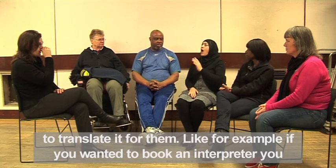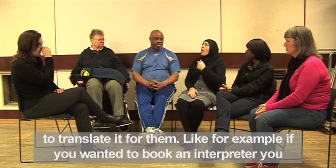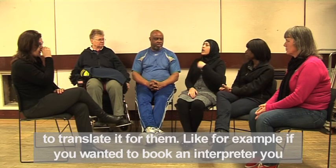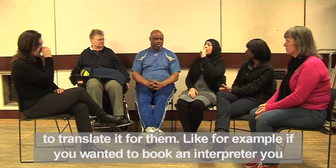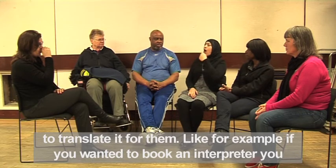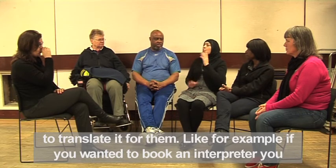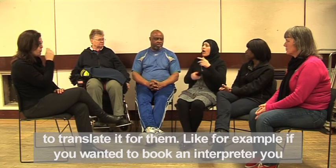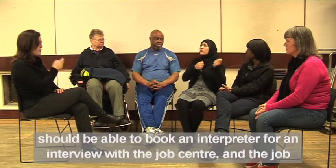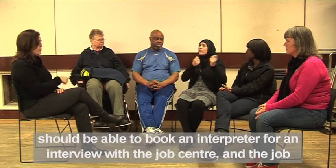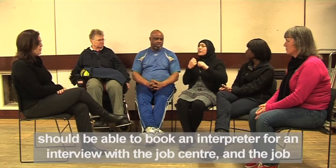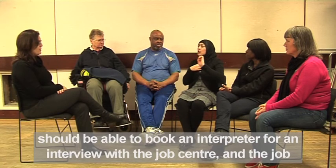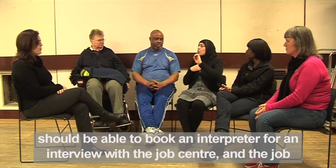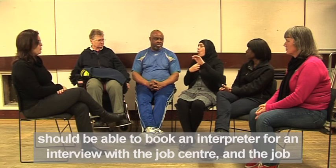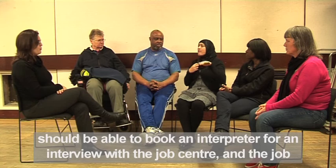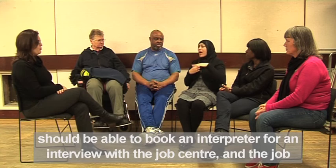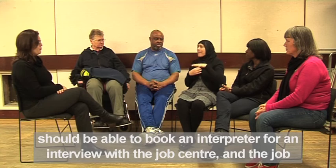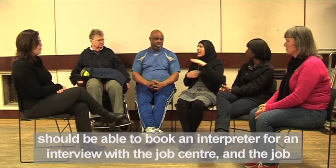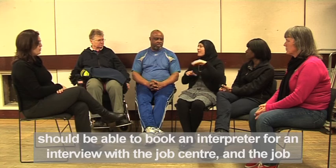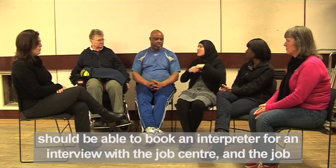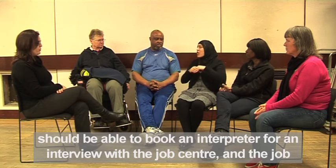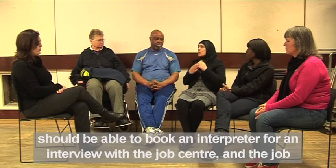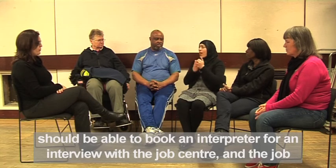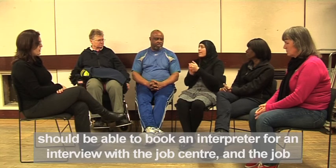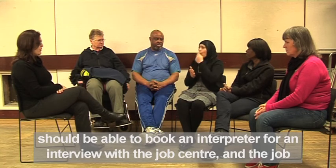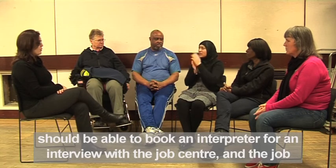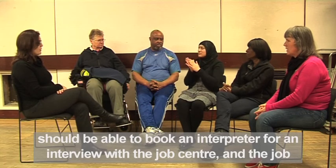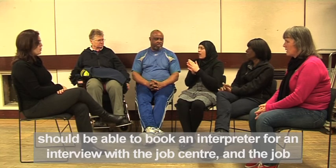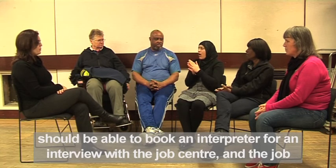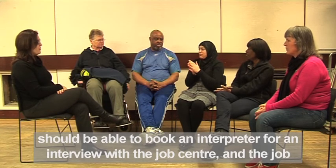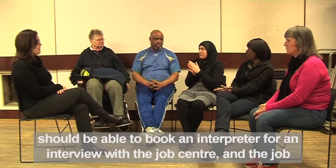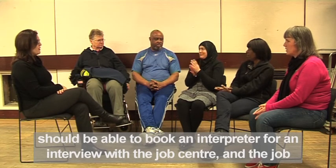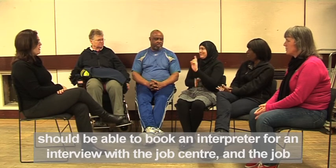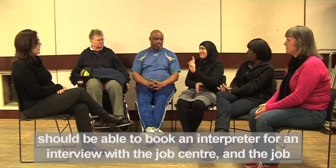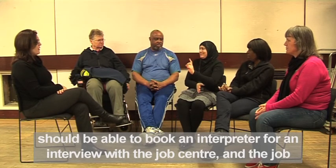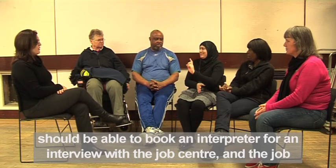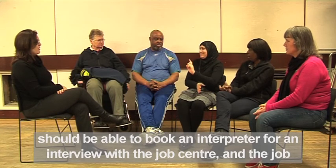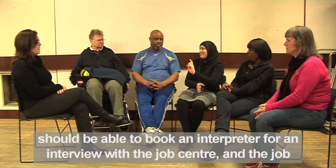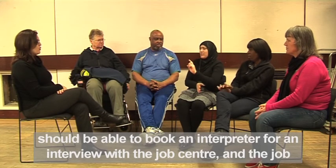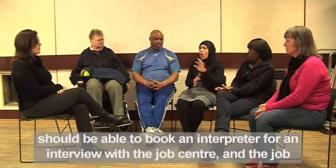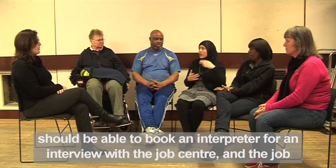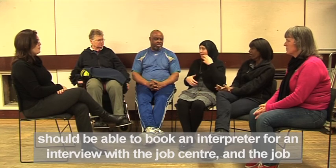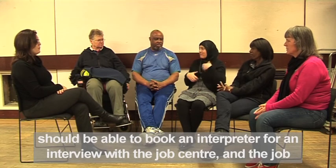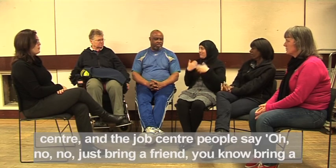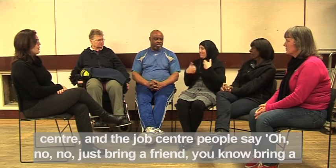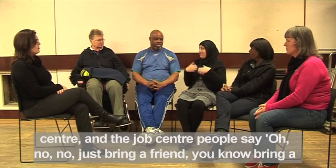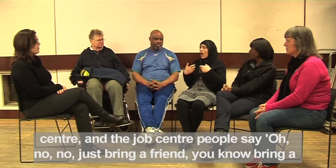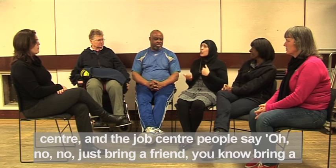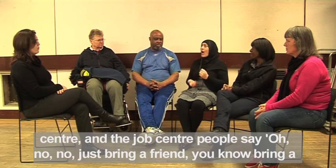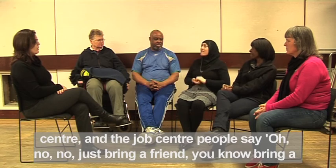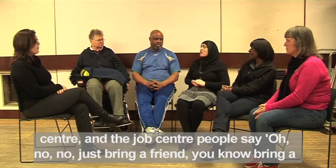you should be able to book an interpreter for an interview with the job centre. And the job centre people say, oh no, just bring a